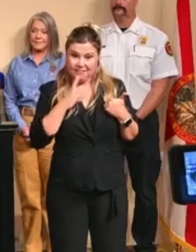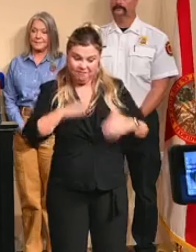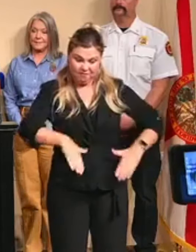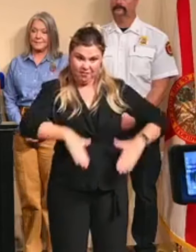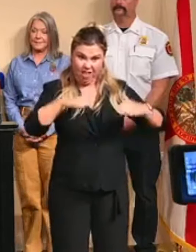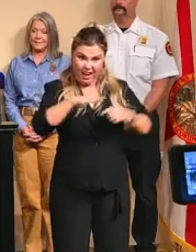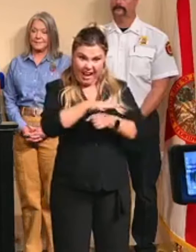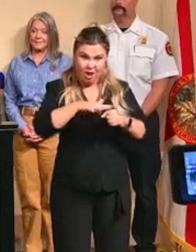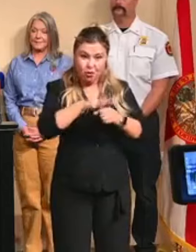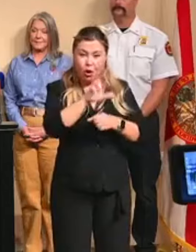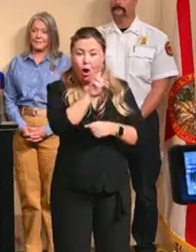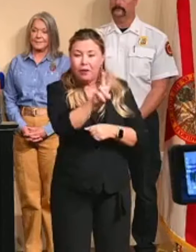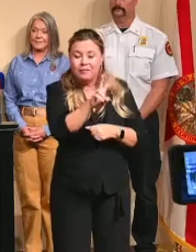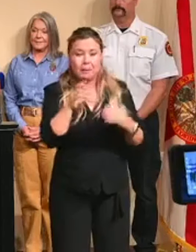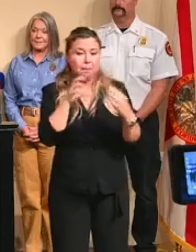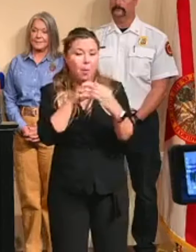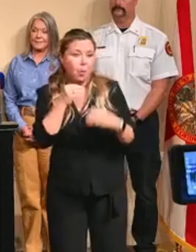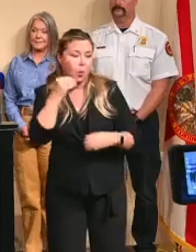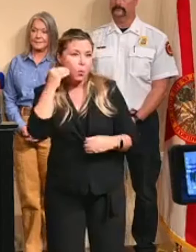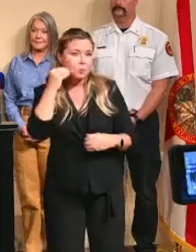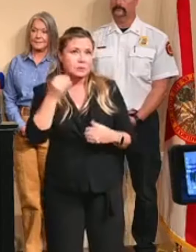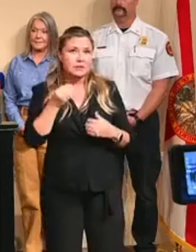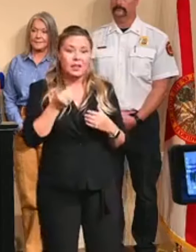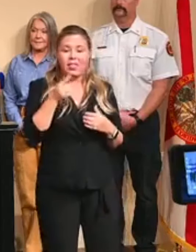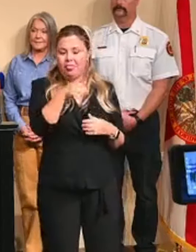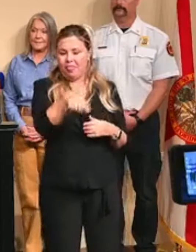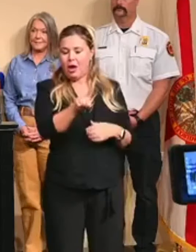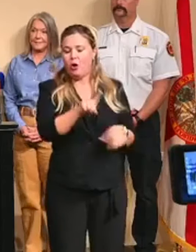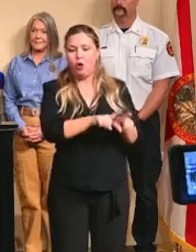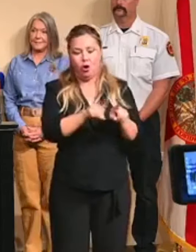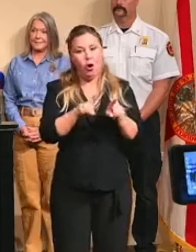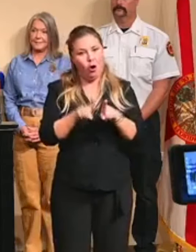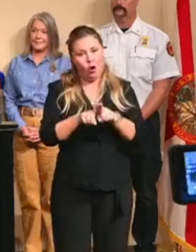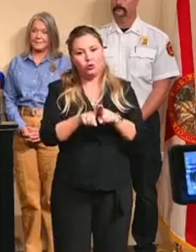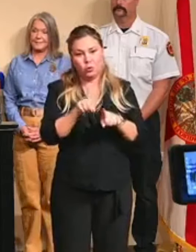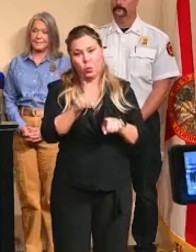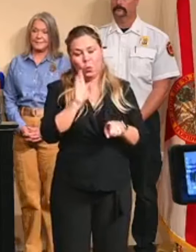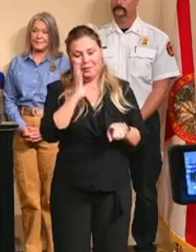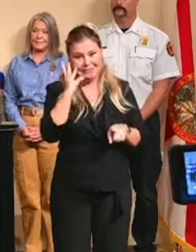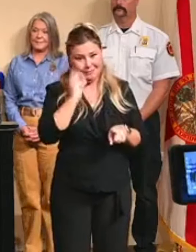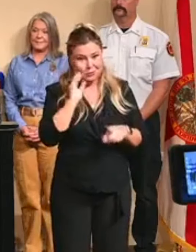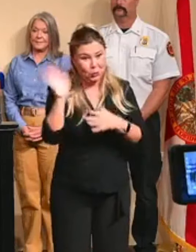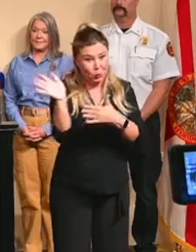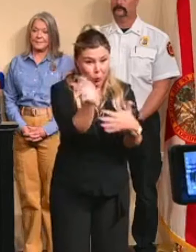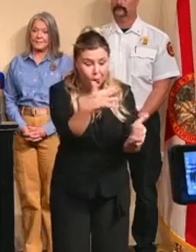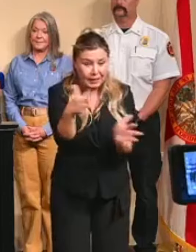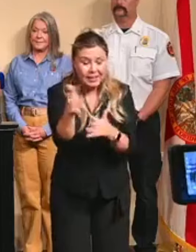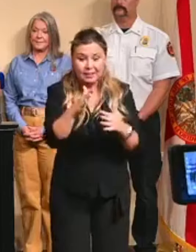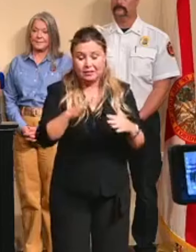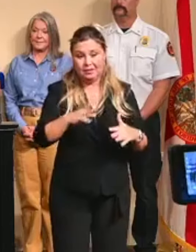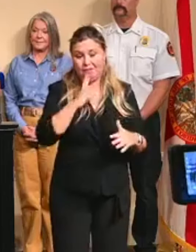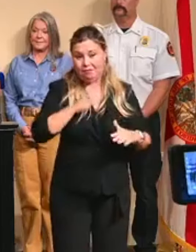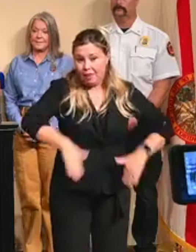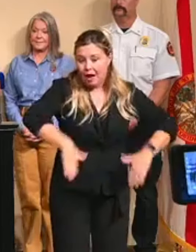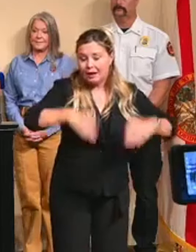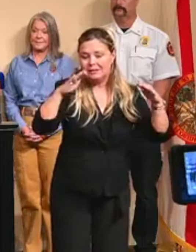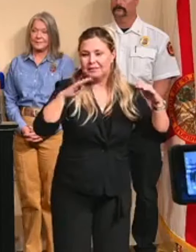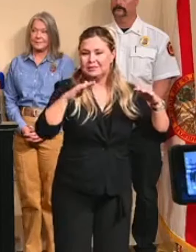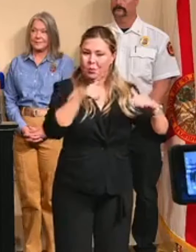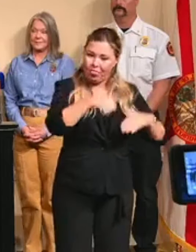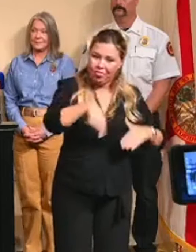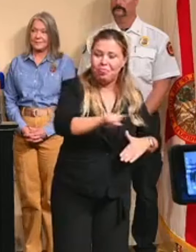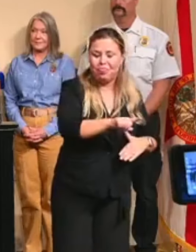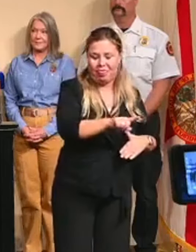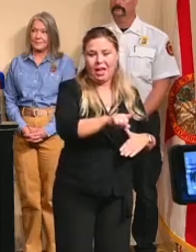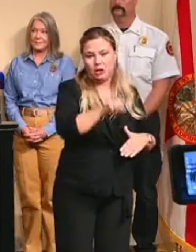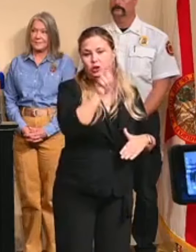areas, RVs, mobile homes. They are also susceptible to the wind and potential flooding, so they are